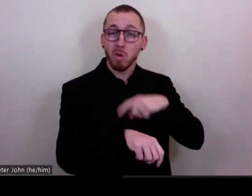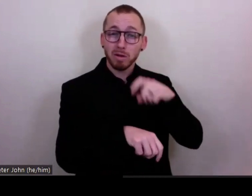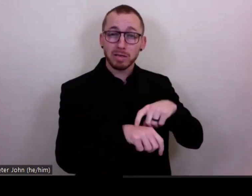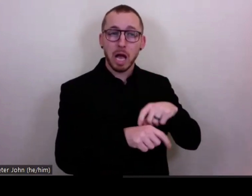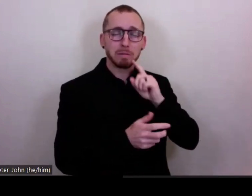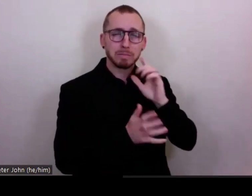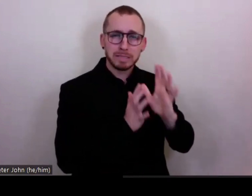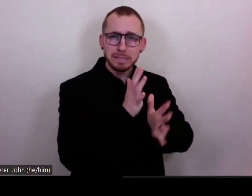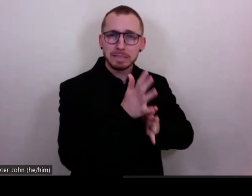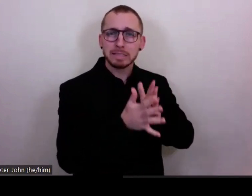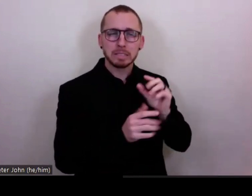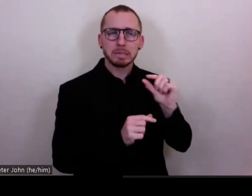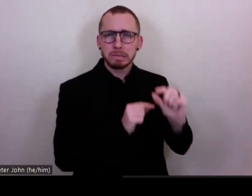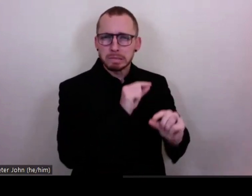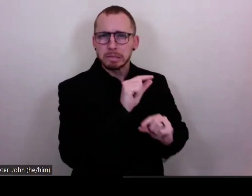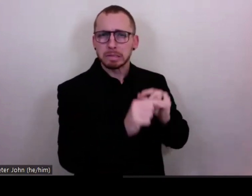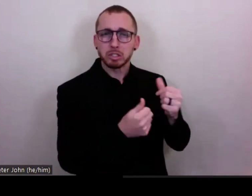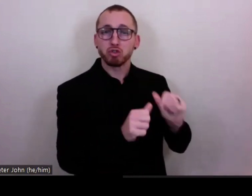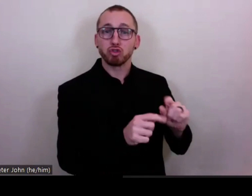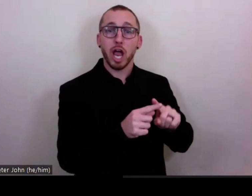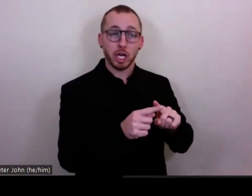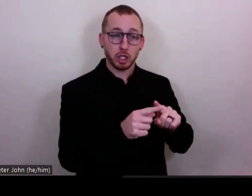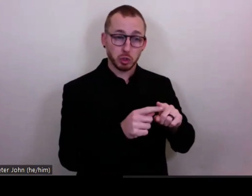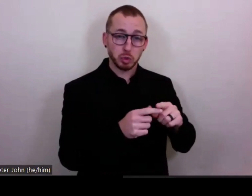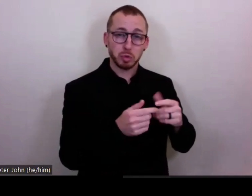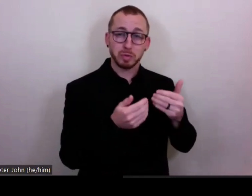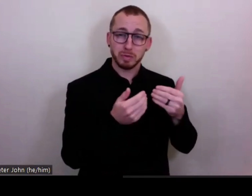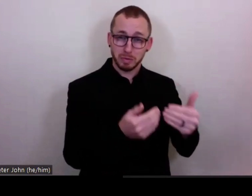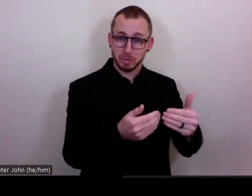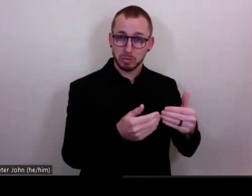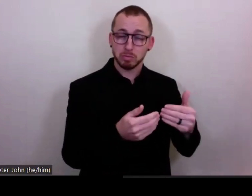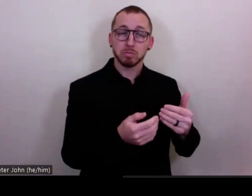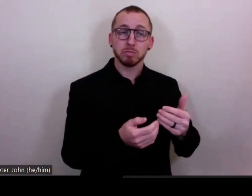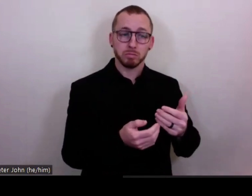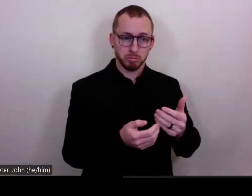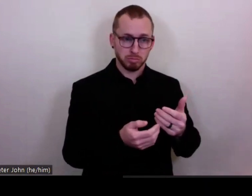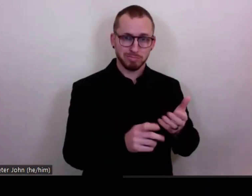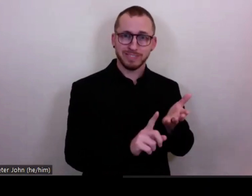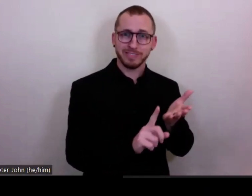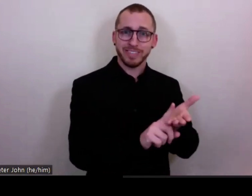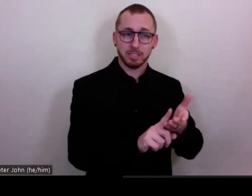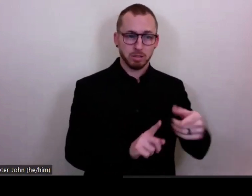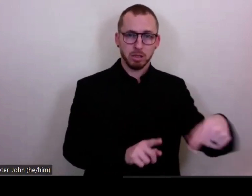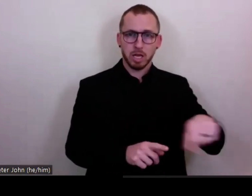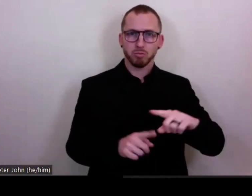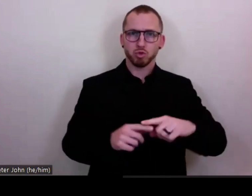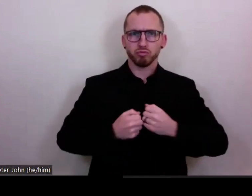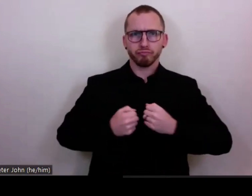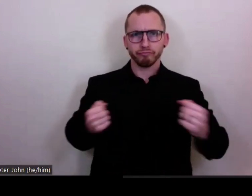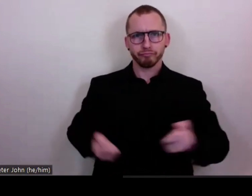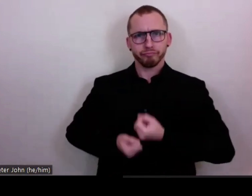little increments, trying to get them to the point of being able to express their concerns. And it's just,